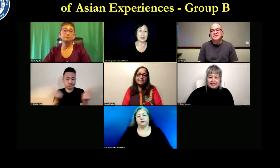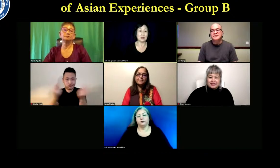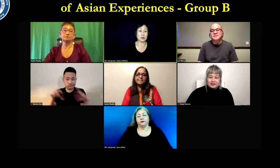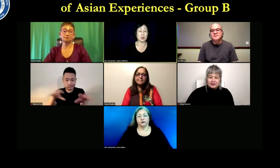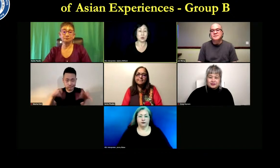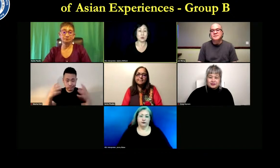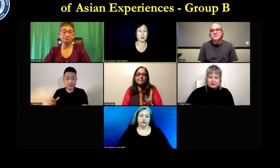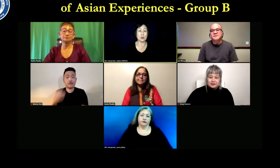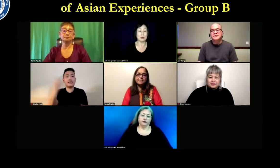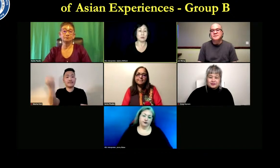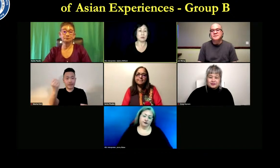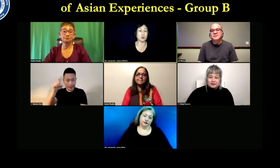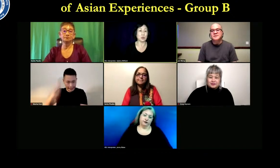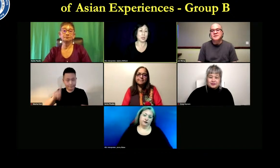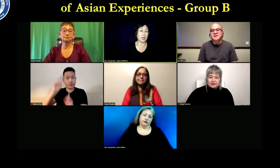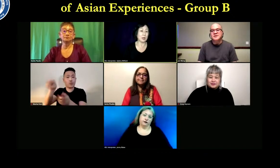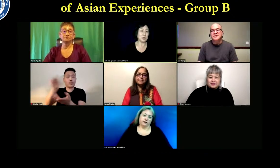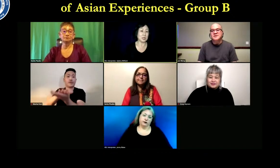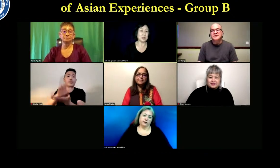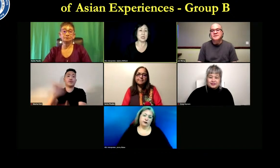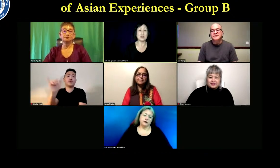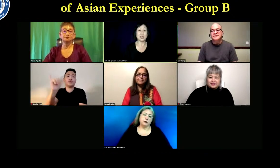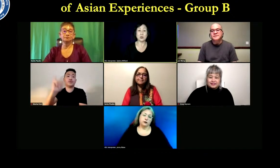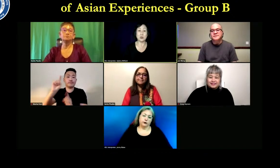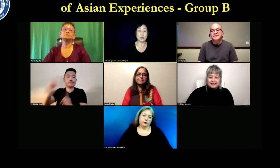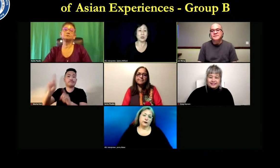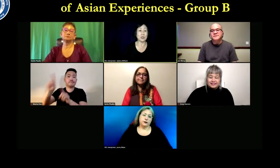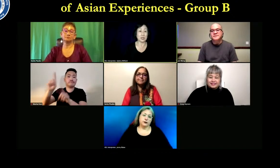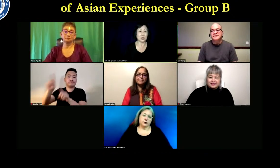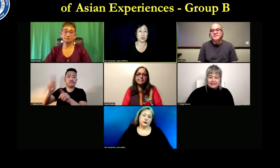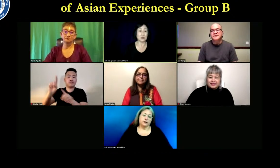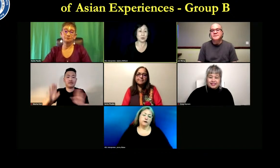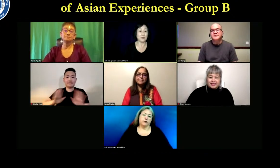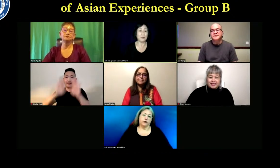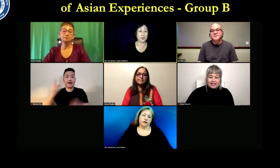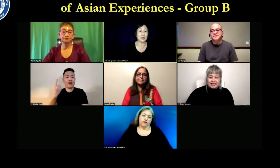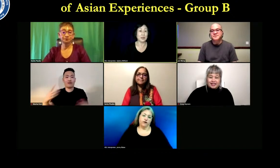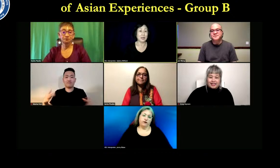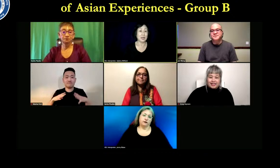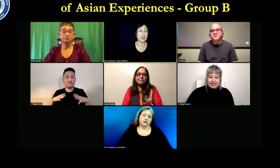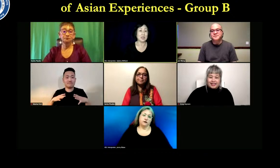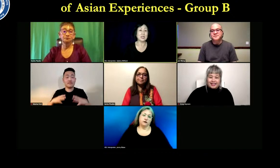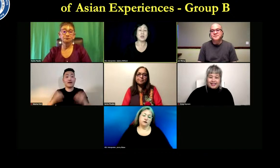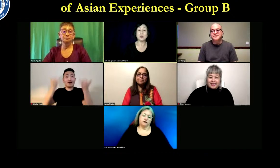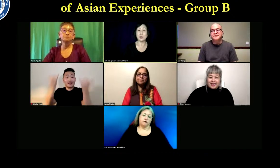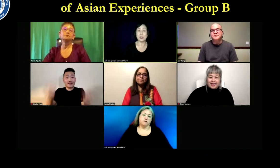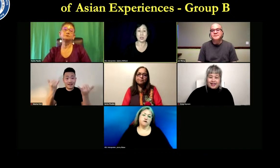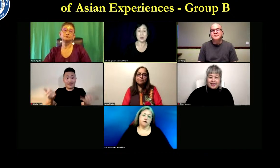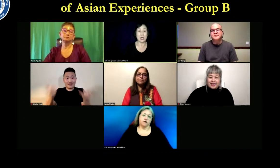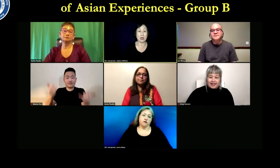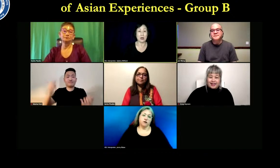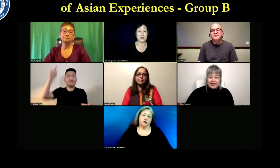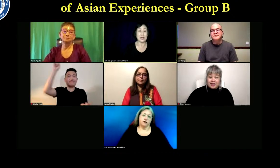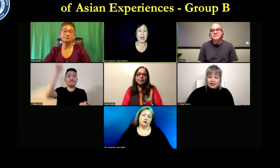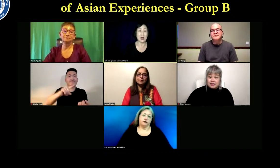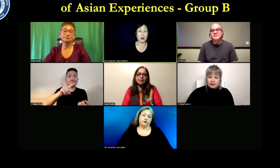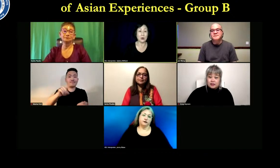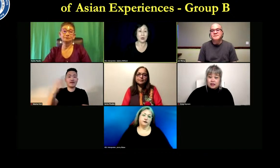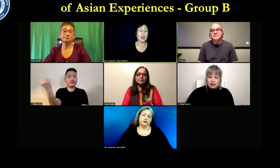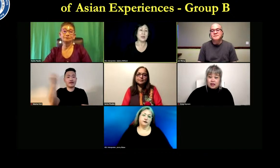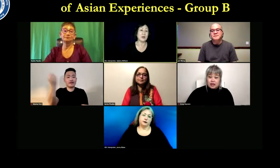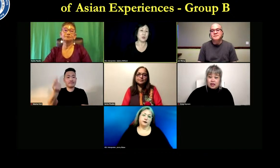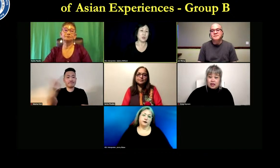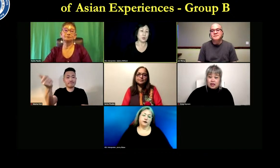at night. We'd go join clubs, and then Saturday you did go attend school. Sunday was the only day you had off.